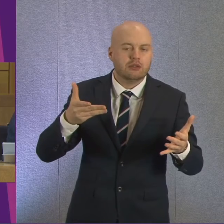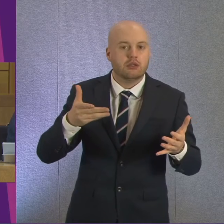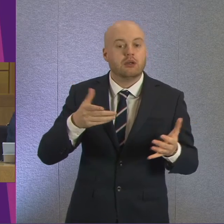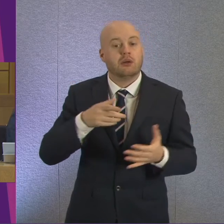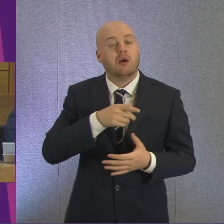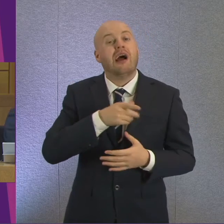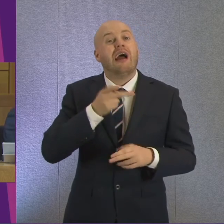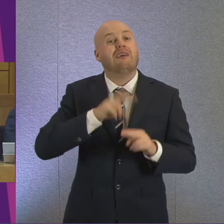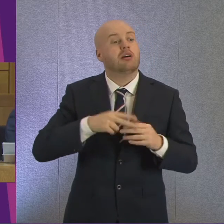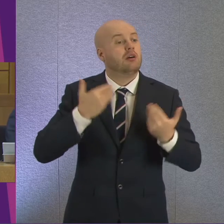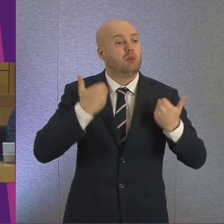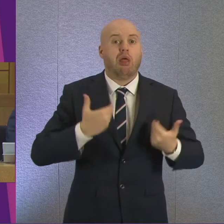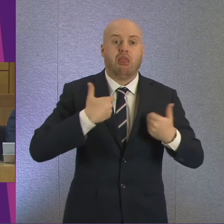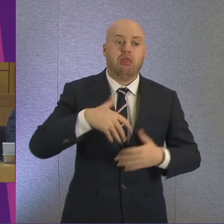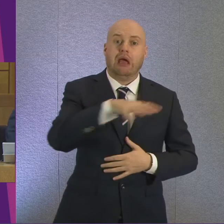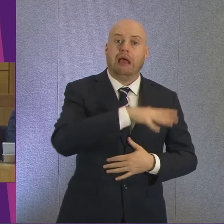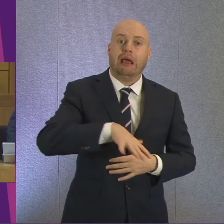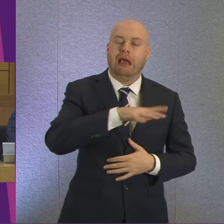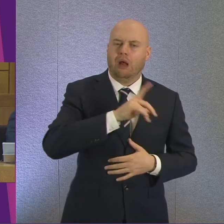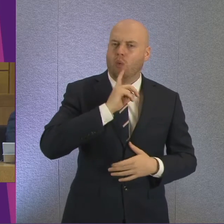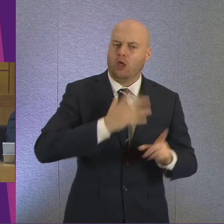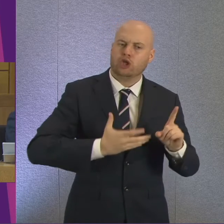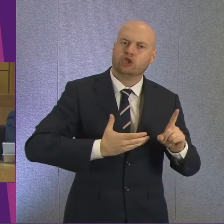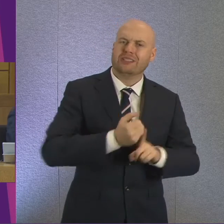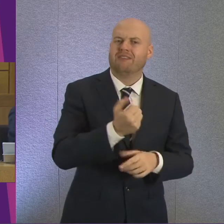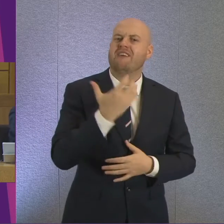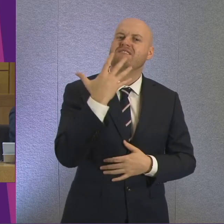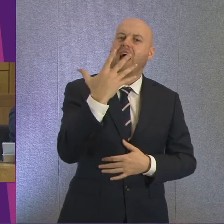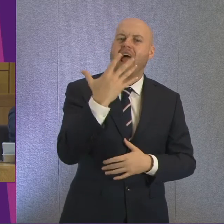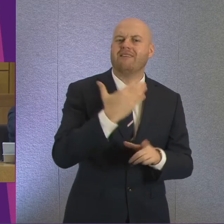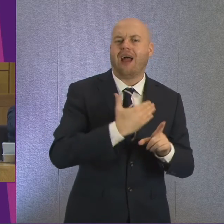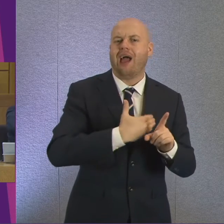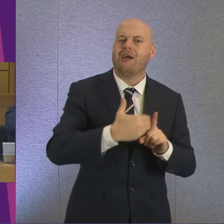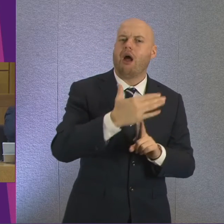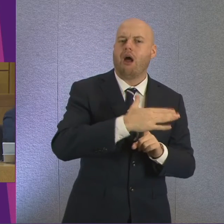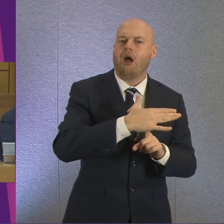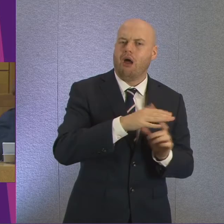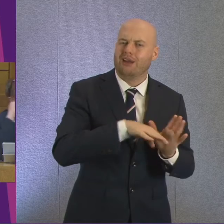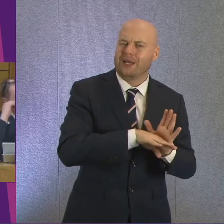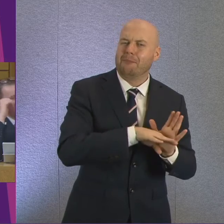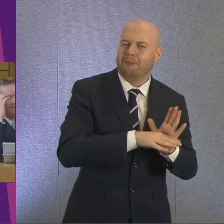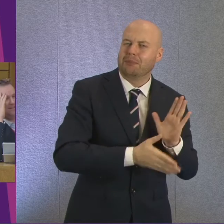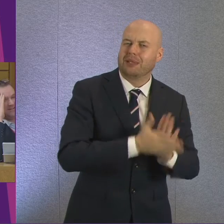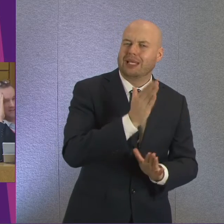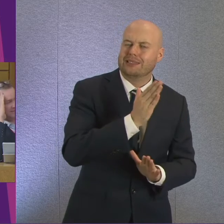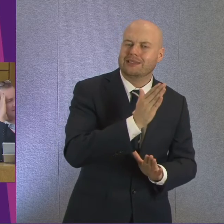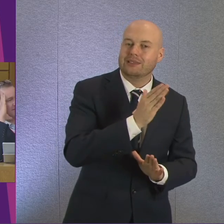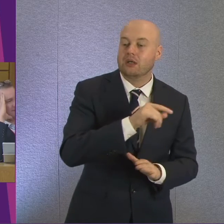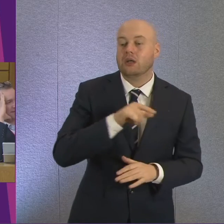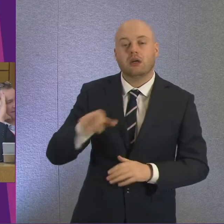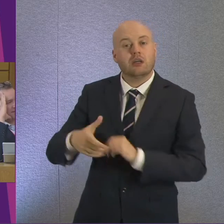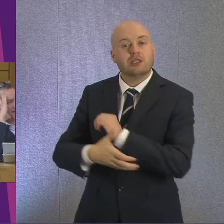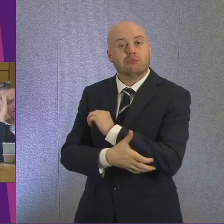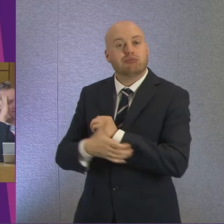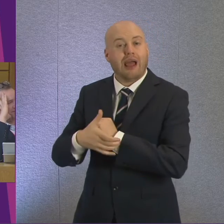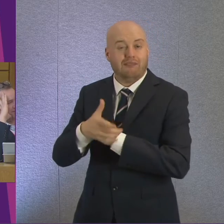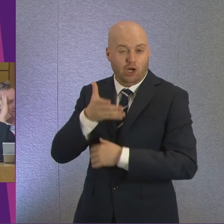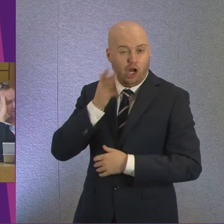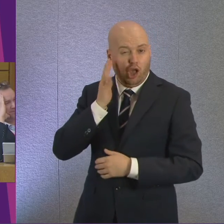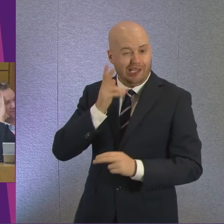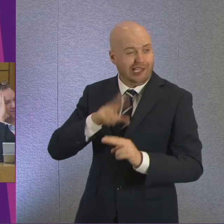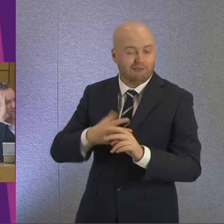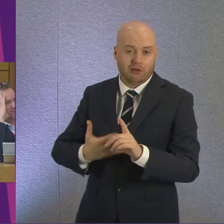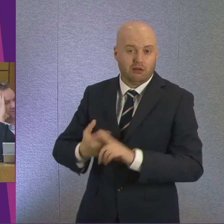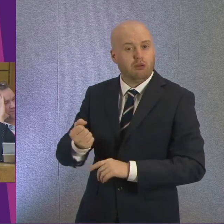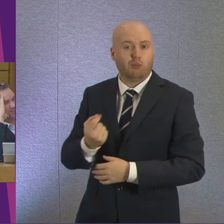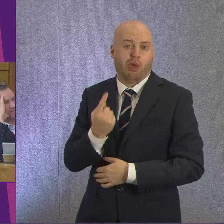hires than those in deprived communities are likely to get just 1. And every day of school closure